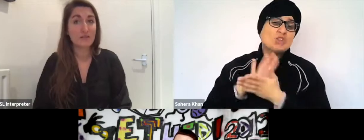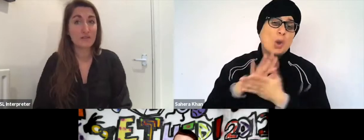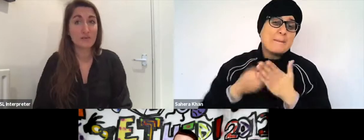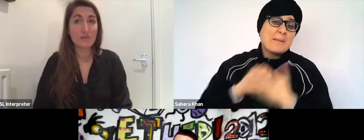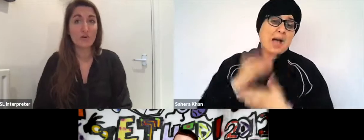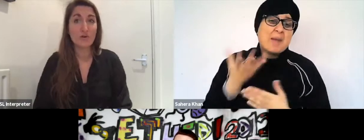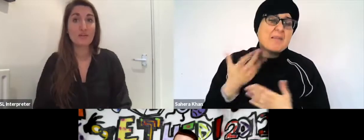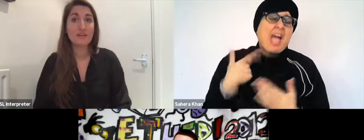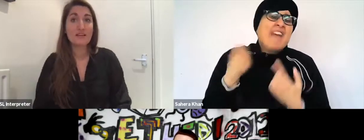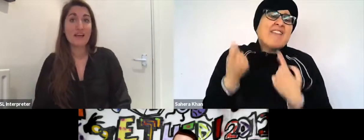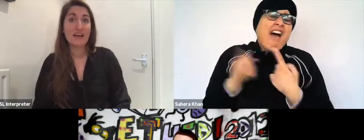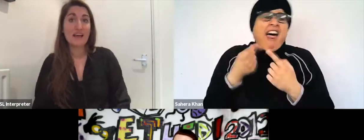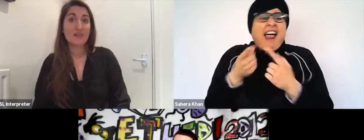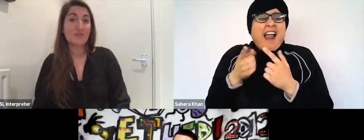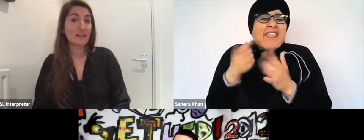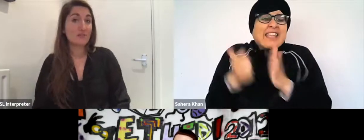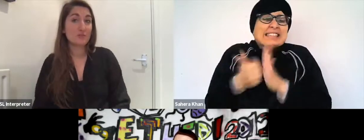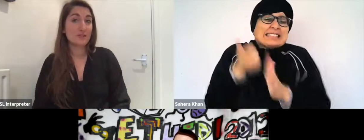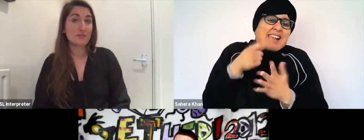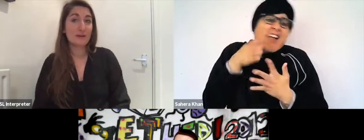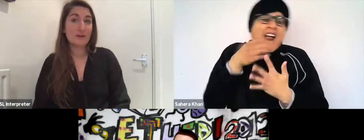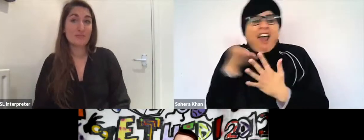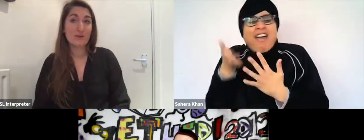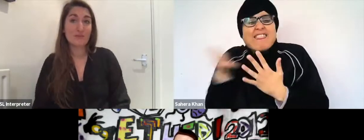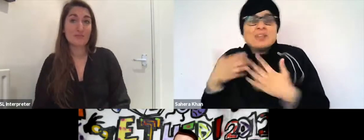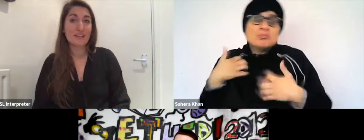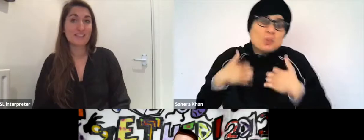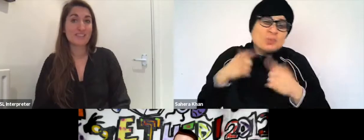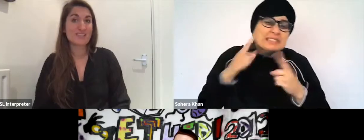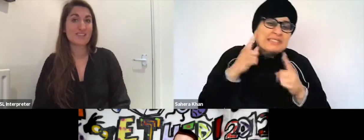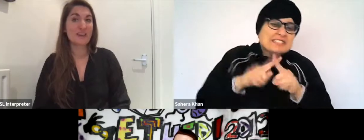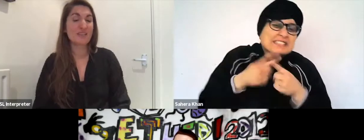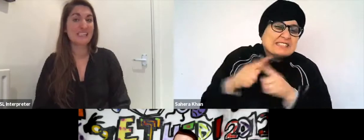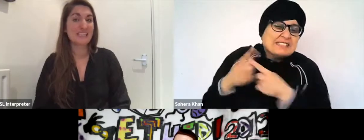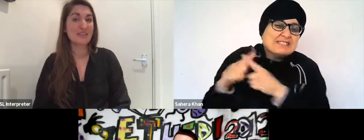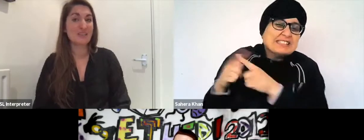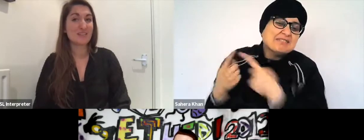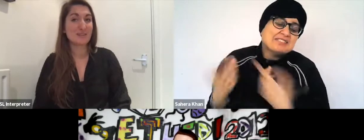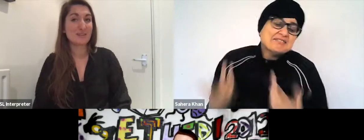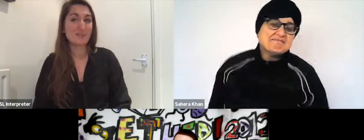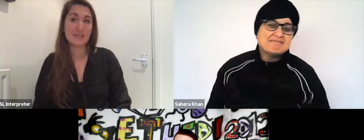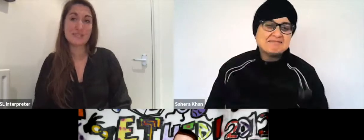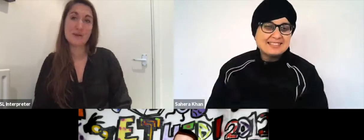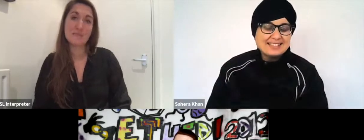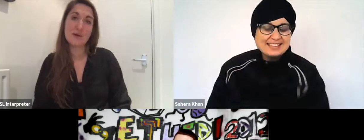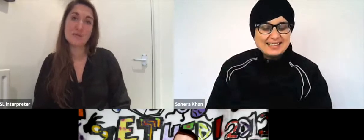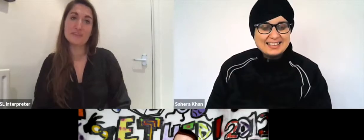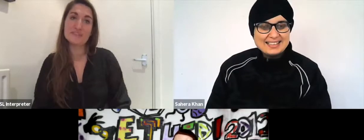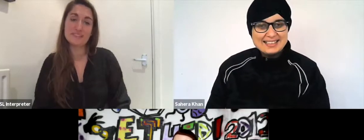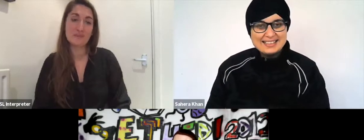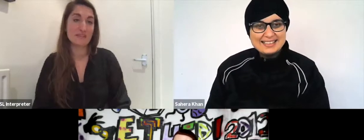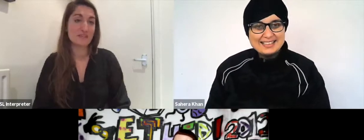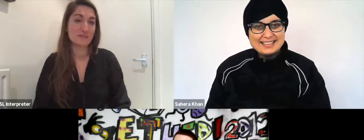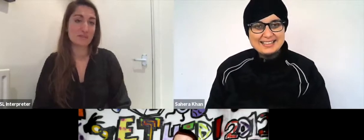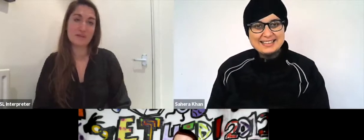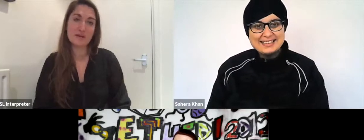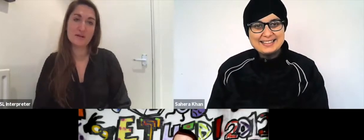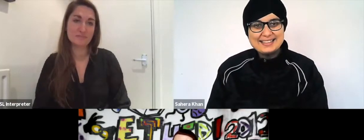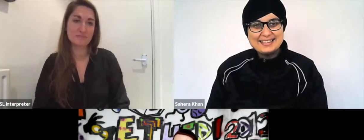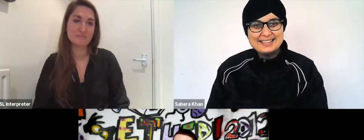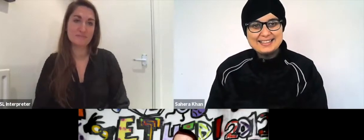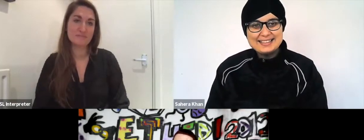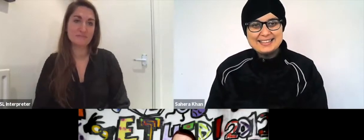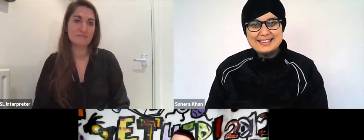learned from other people, and I've really enjoyed doing my own poetry. And it's just another skill, another string to my bow, and something different as